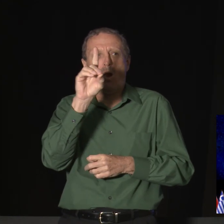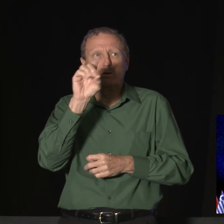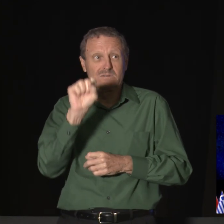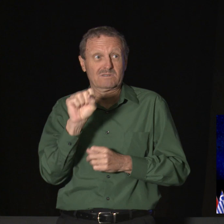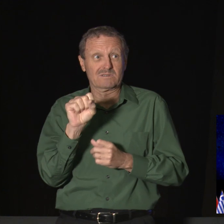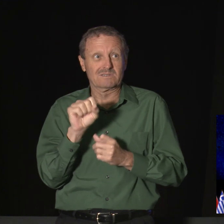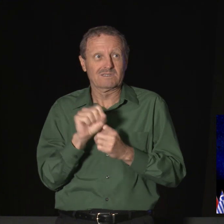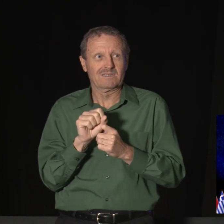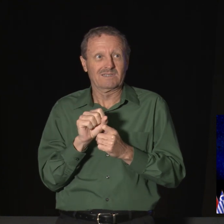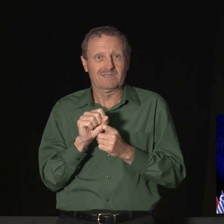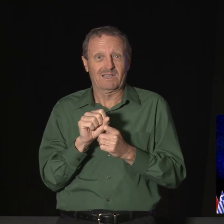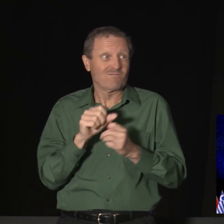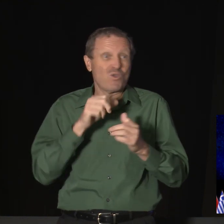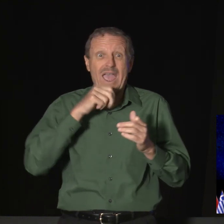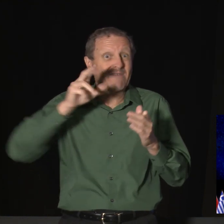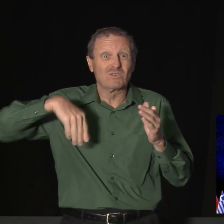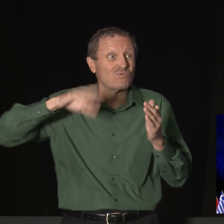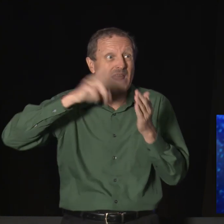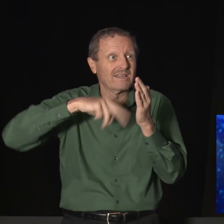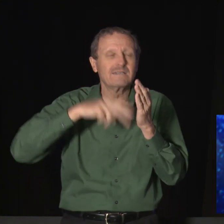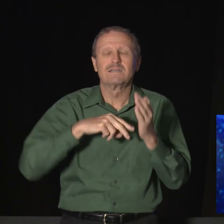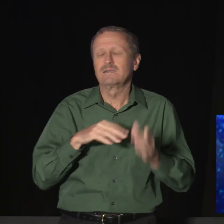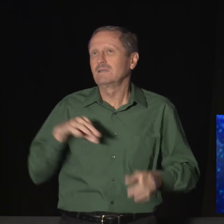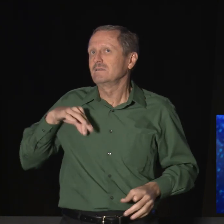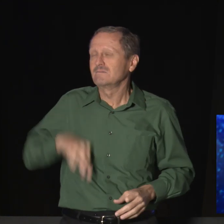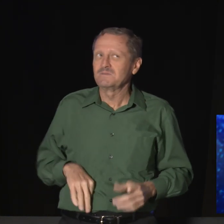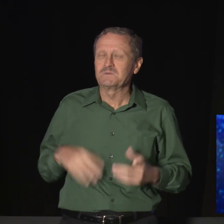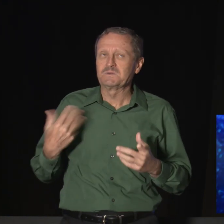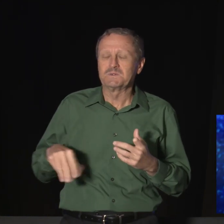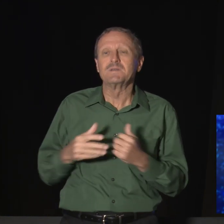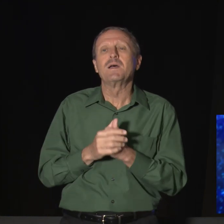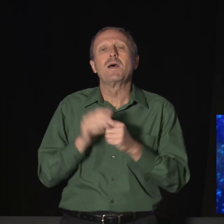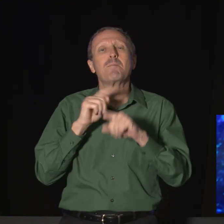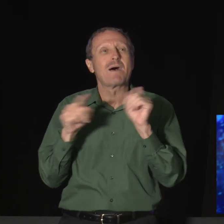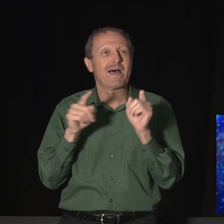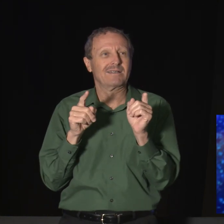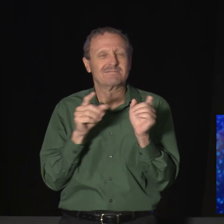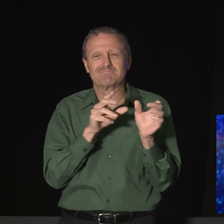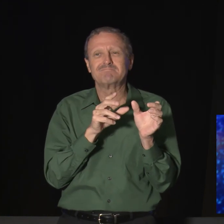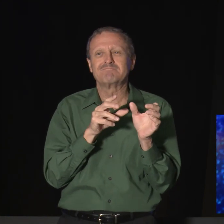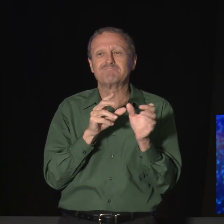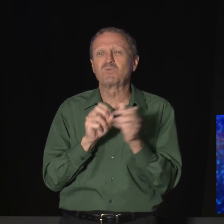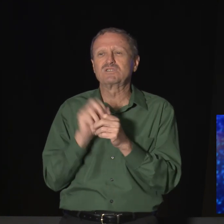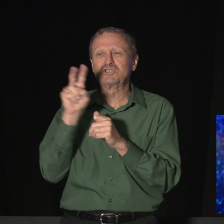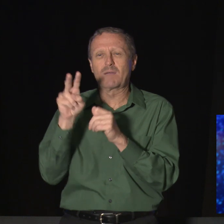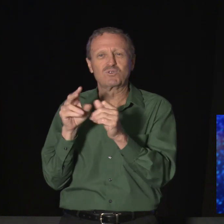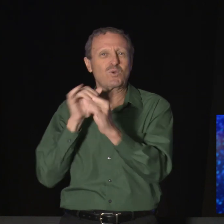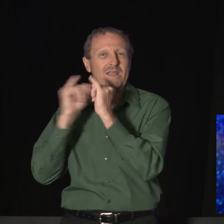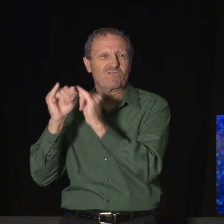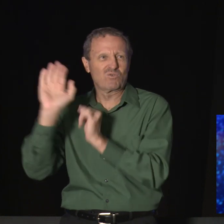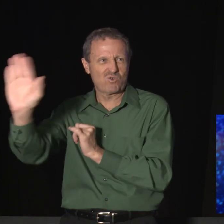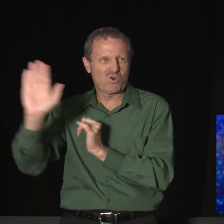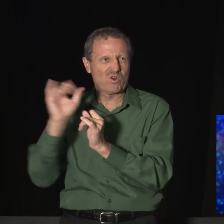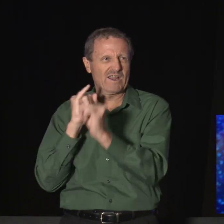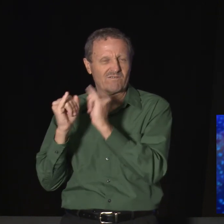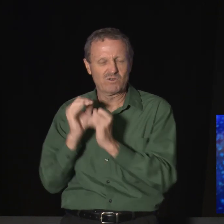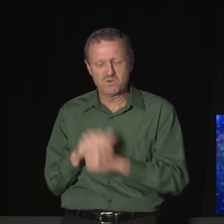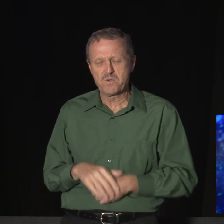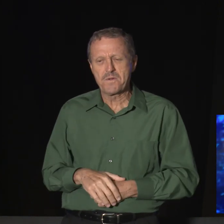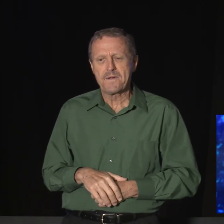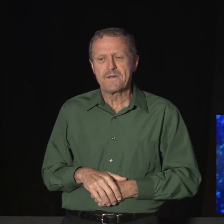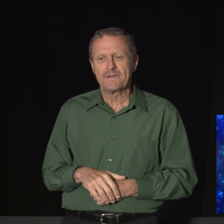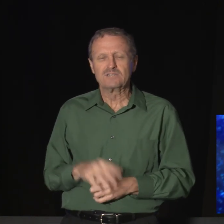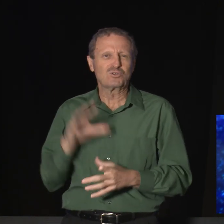worth the read. But let me take you to an interview she did.